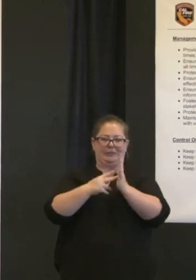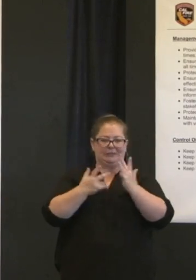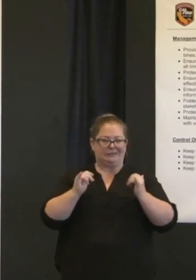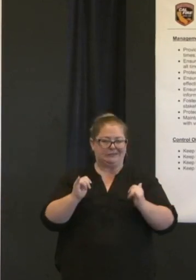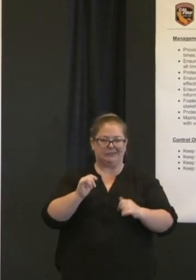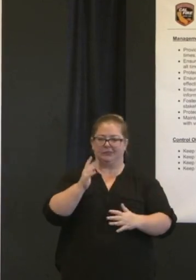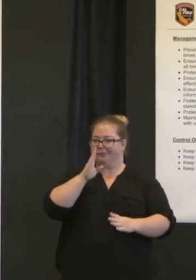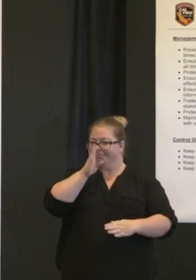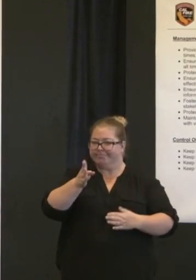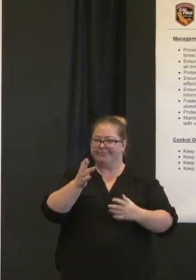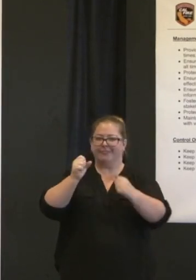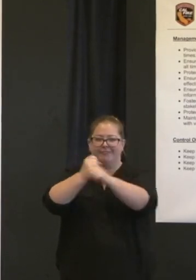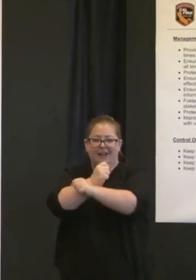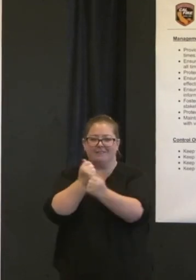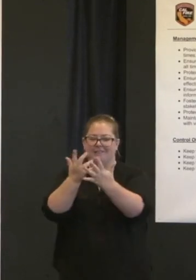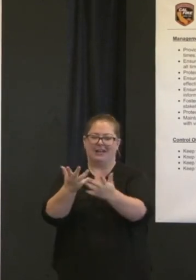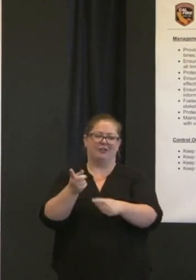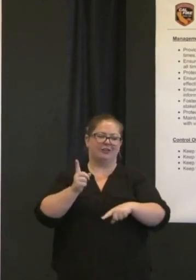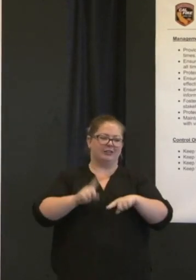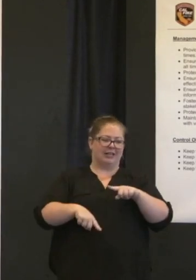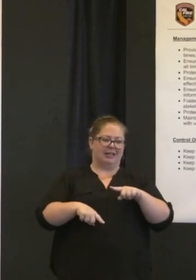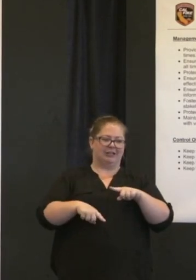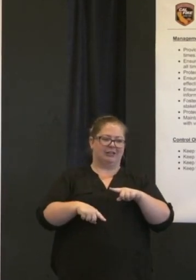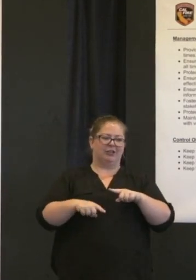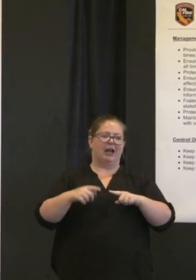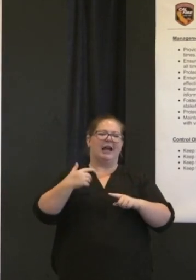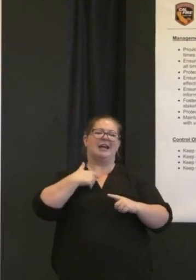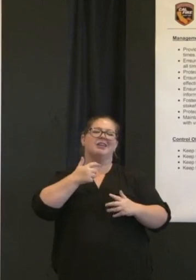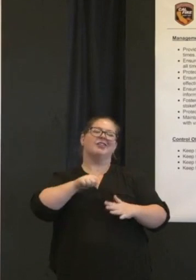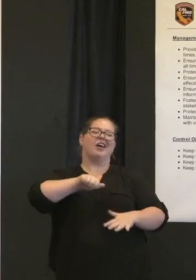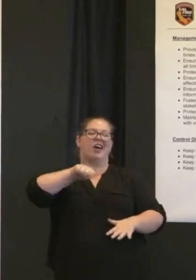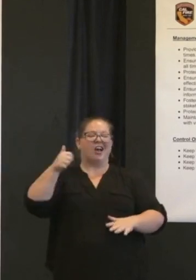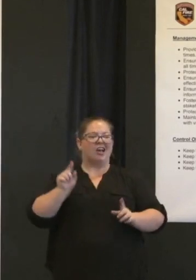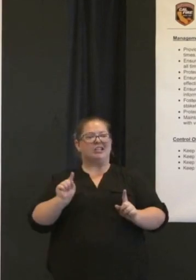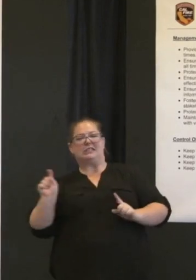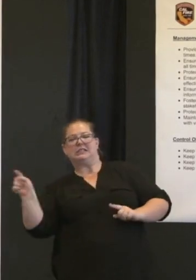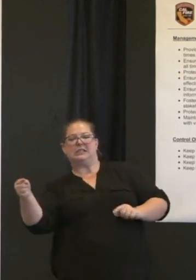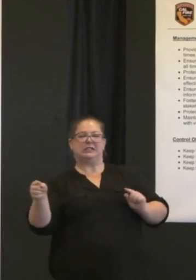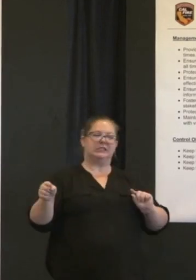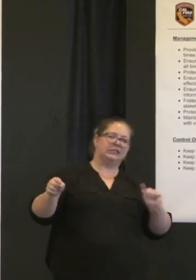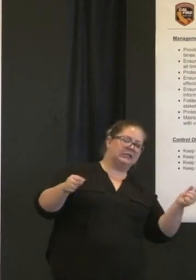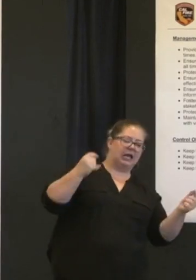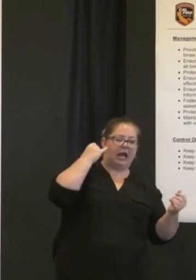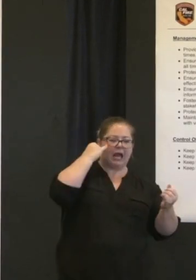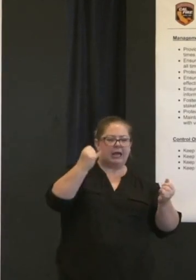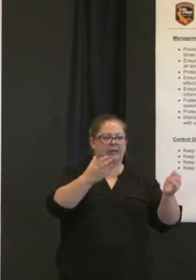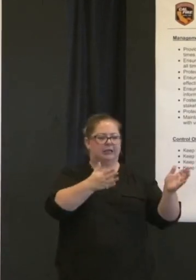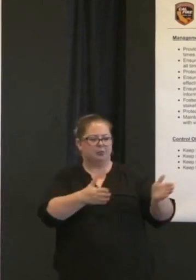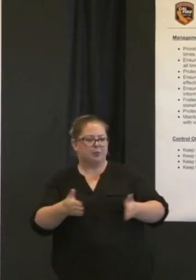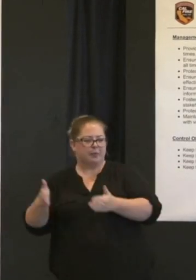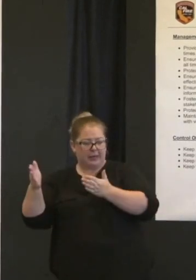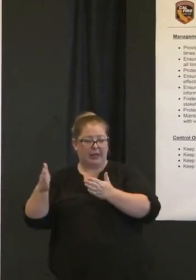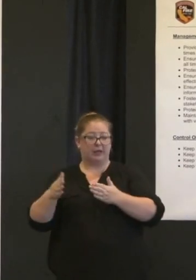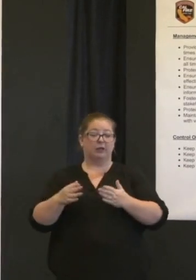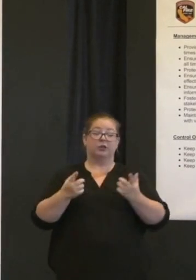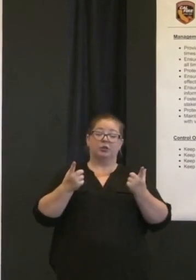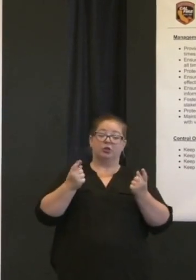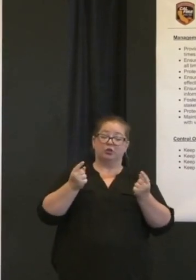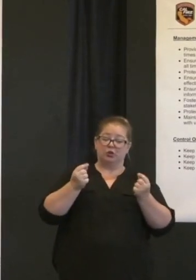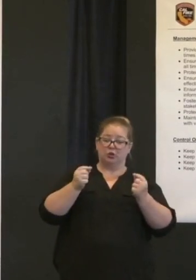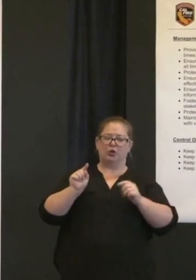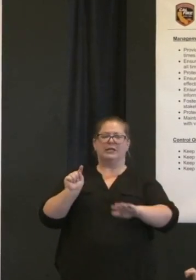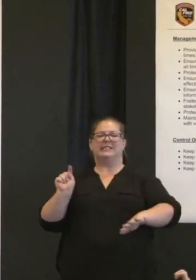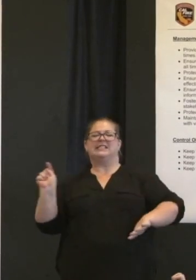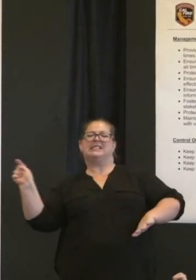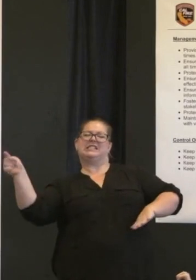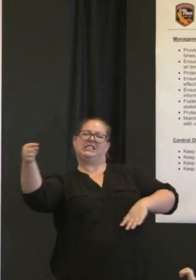several days about some of the contingency practices we put in place, putting some dozer lines in to check this fire up so that should the fire continue to move down